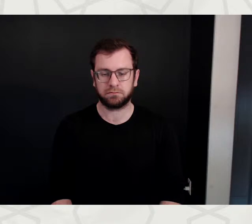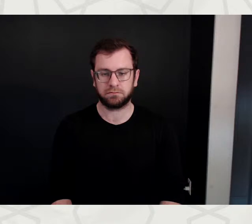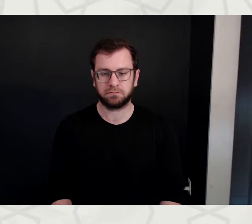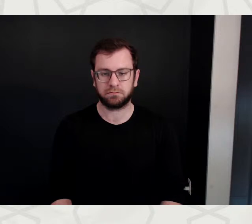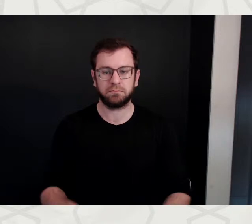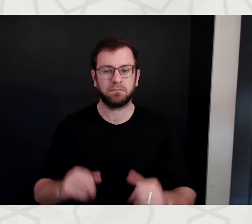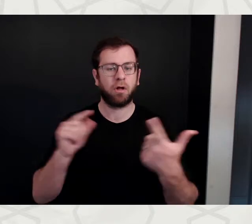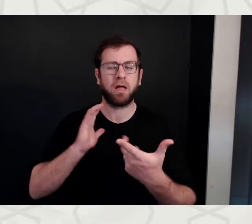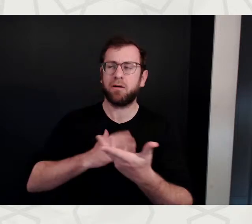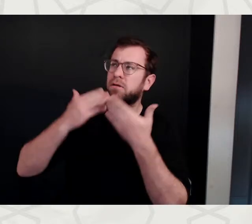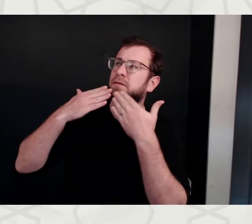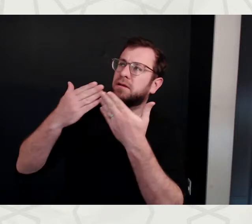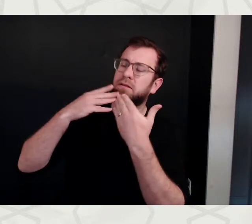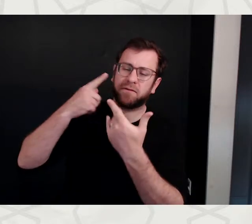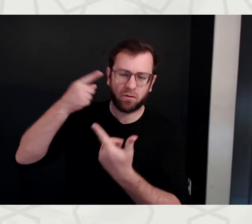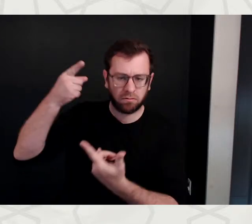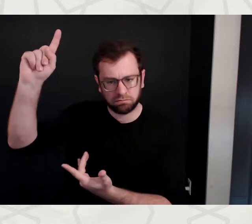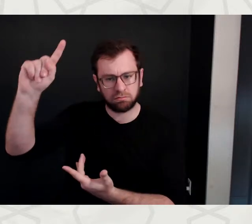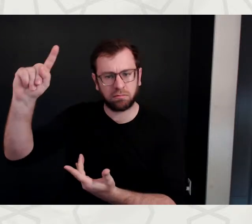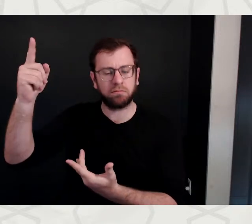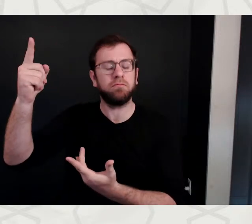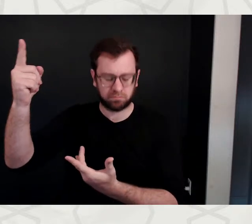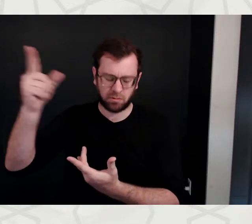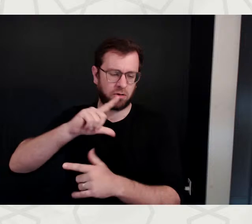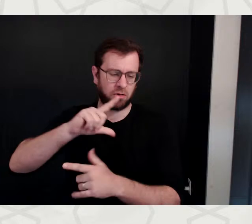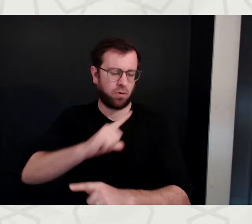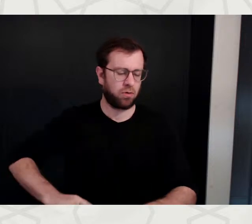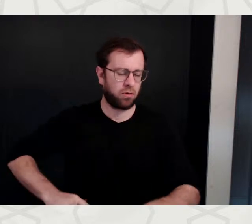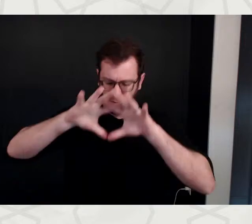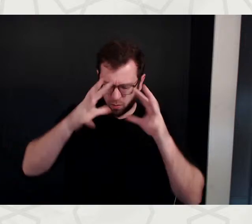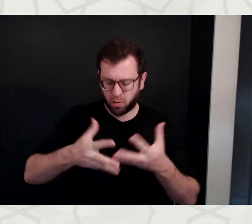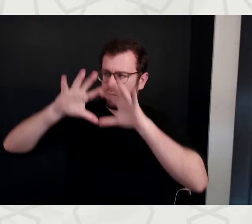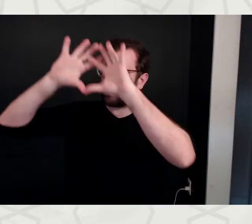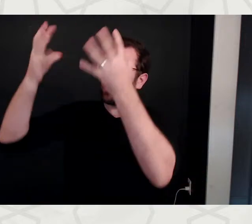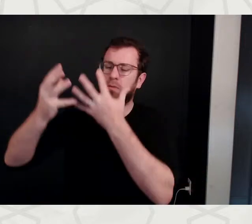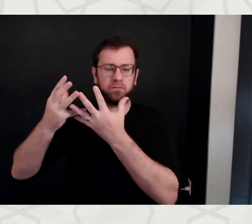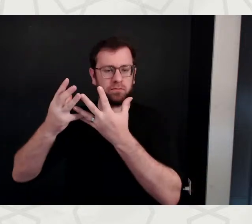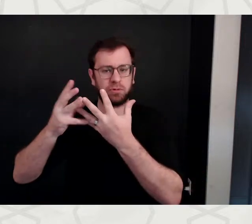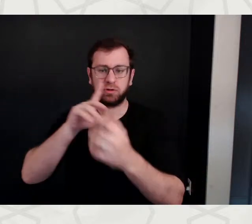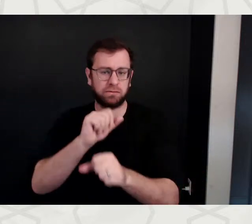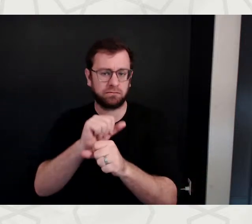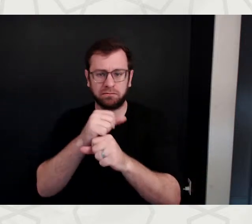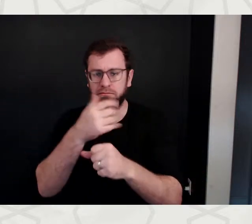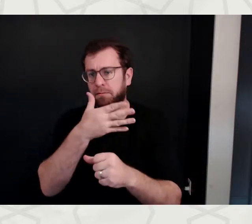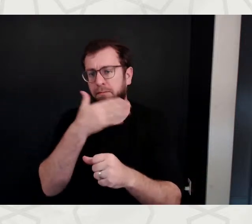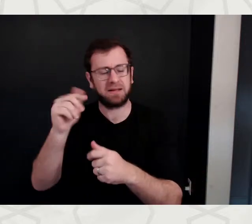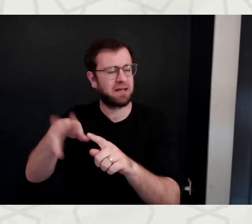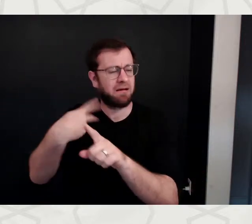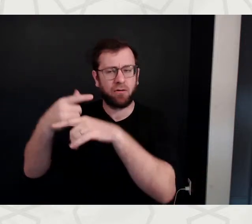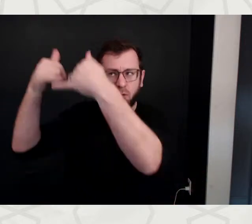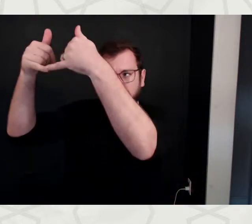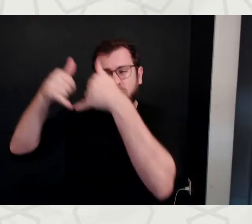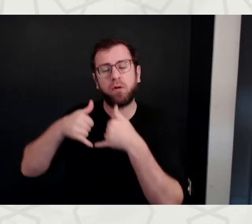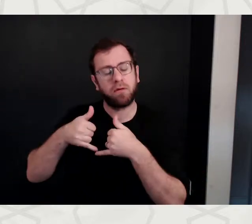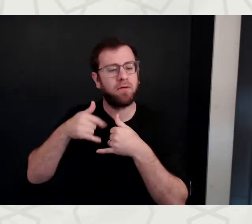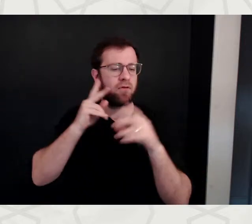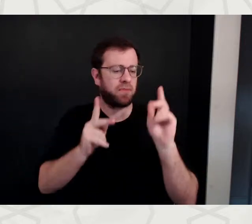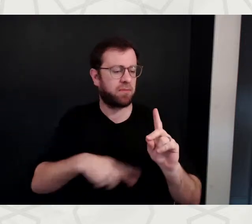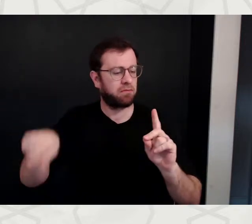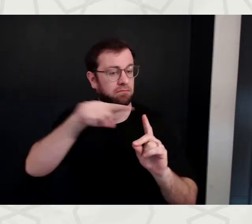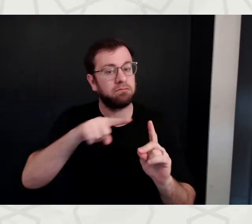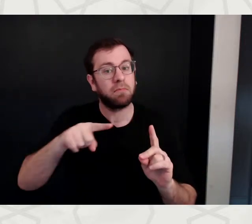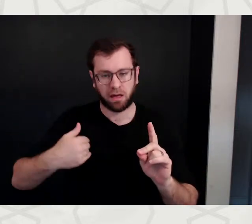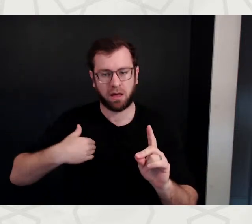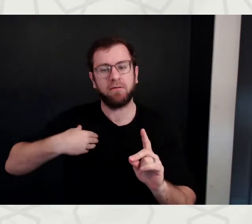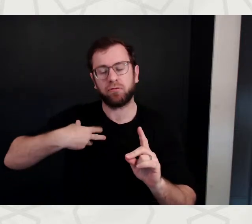praise is due to Allah, Lord of the worlds, and surely the best reward is for those who have taqwa.